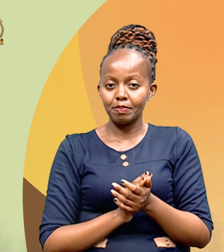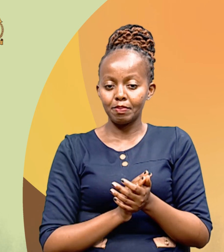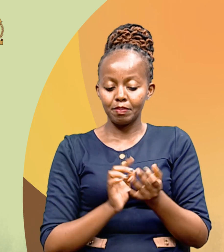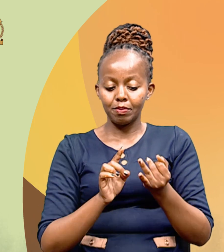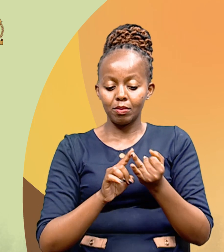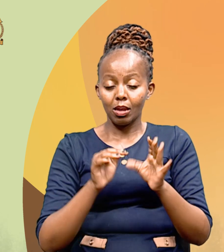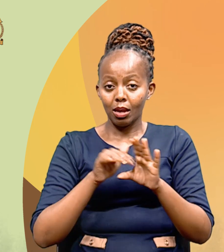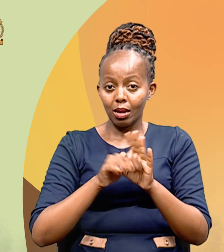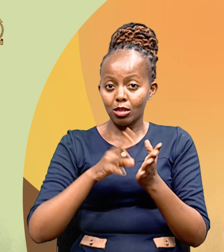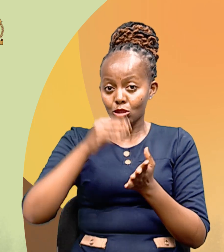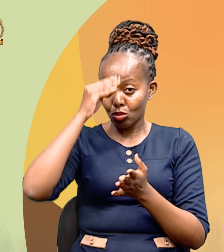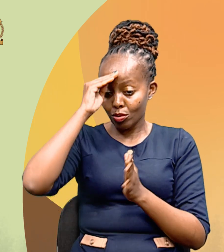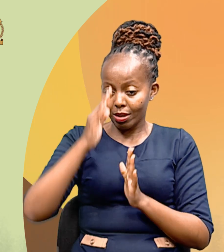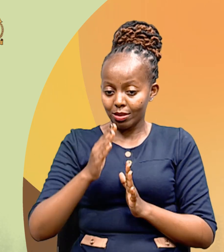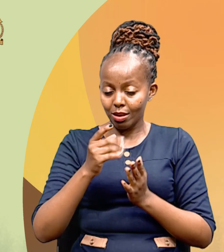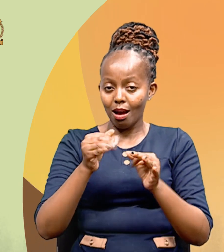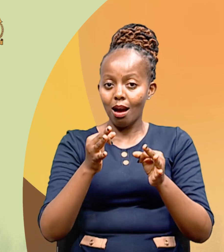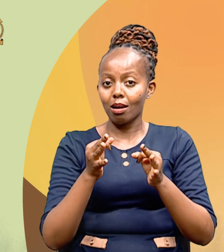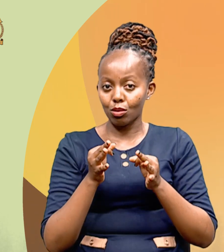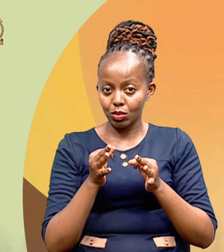in student account.